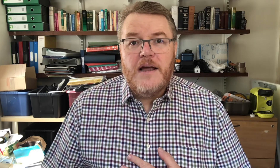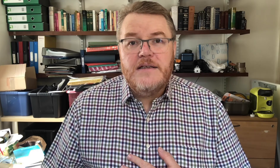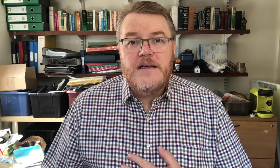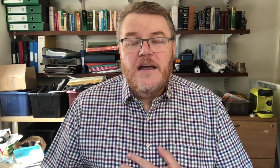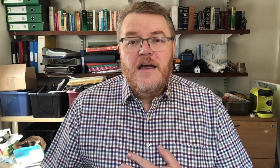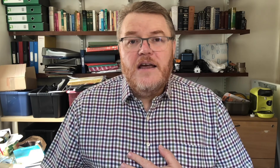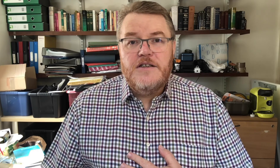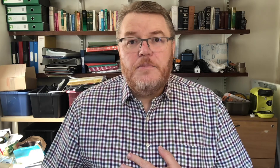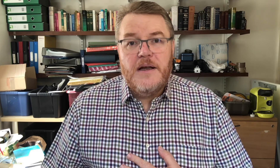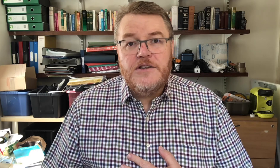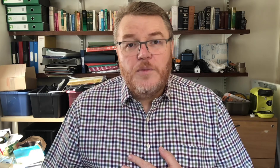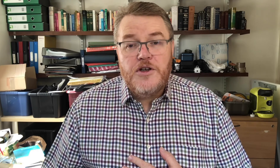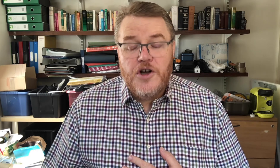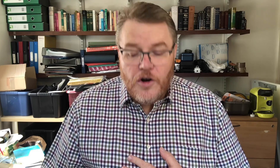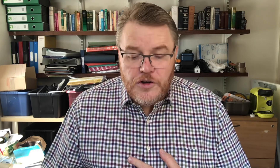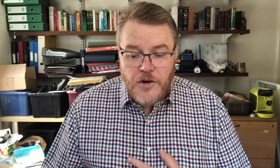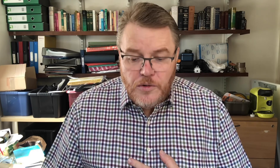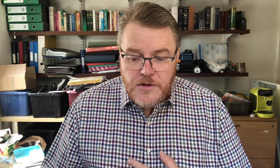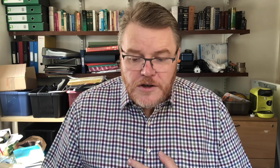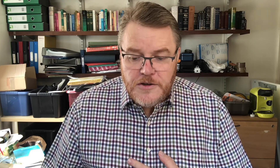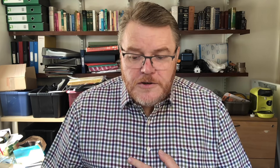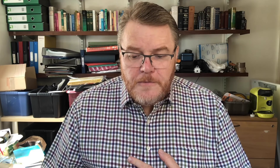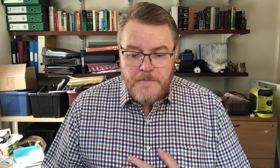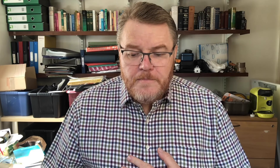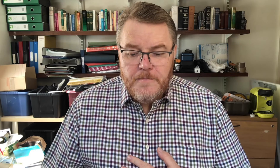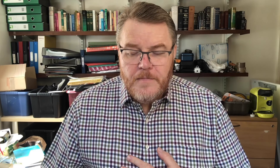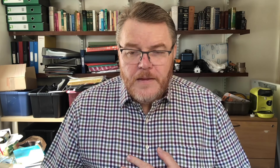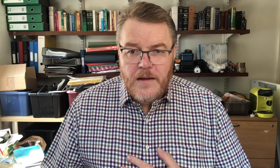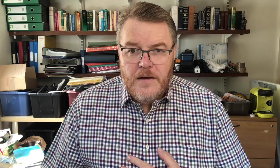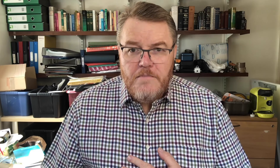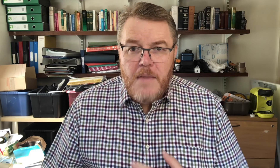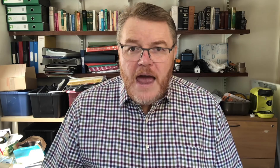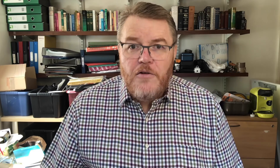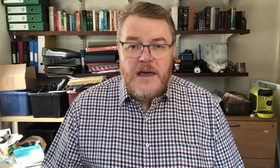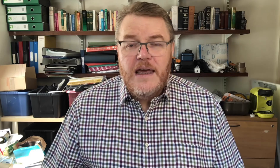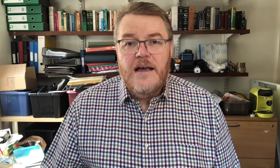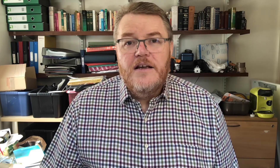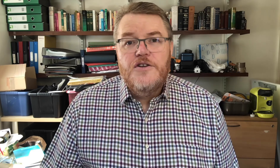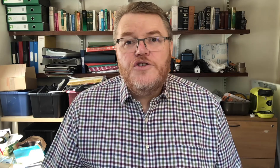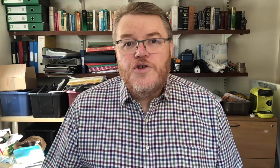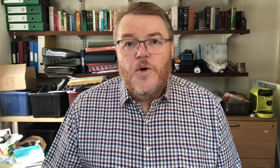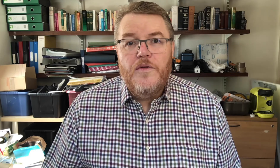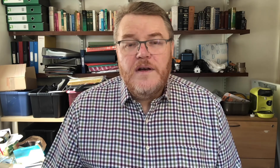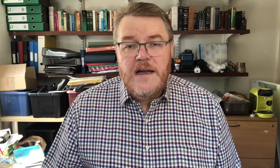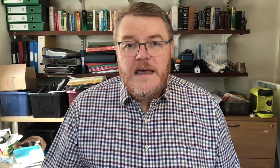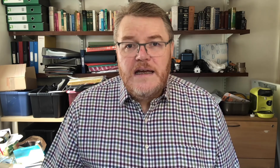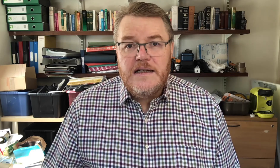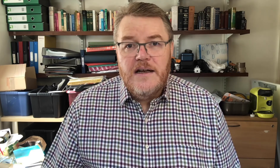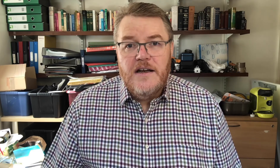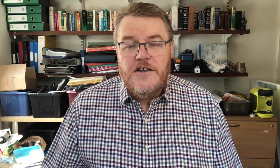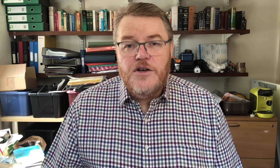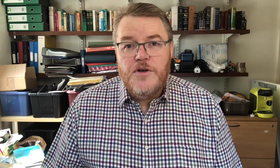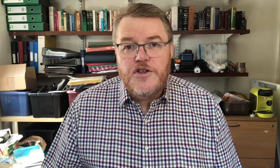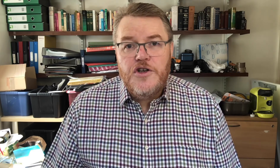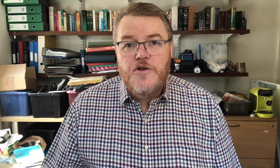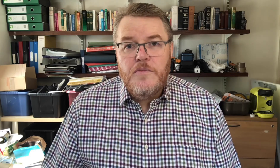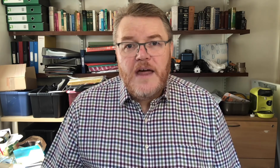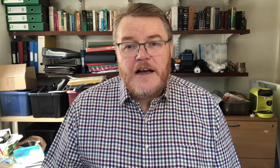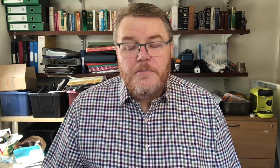place is the place to which God calls us. Mary saw the need to assume that